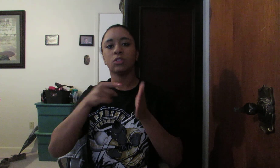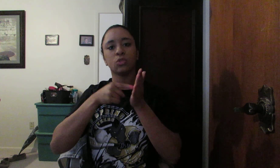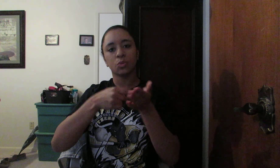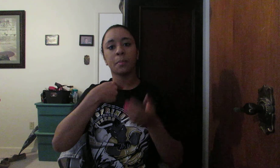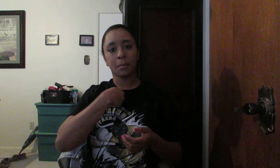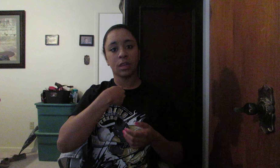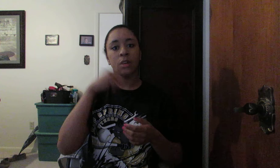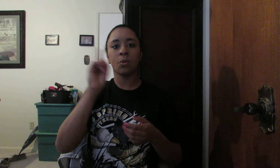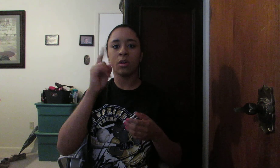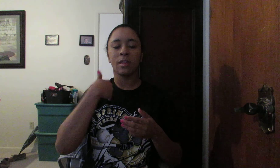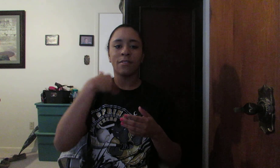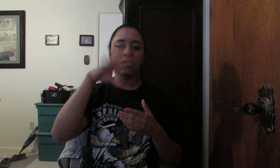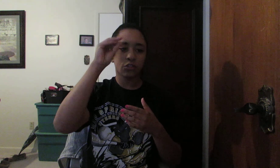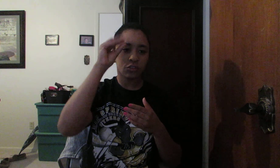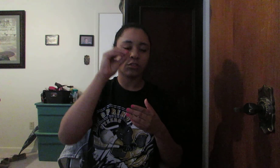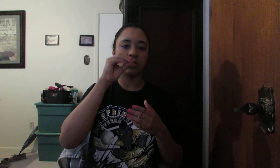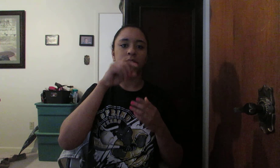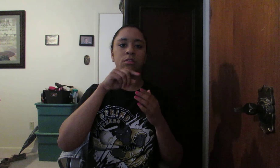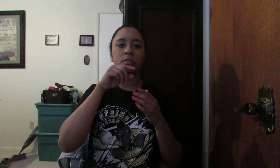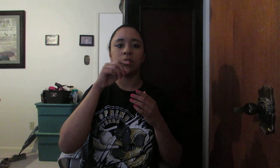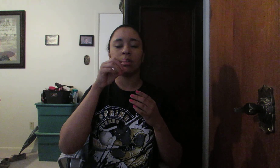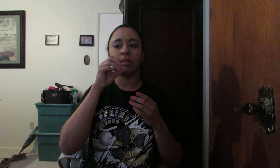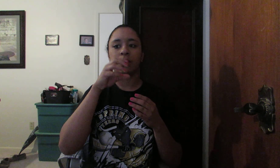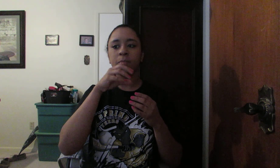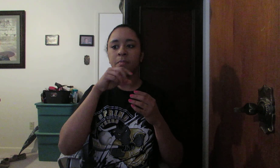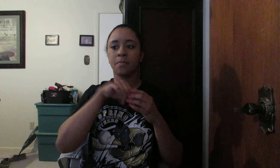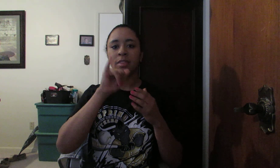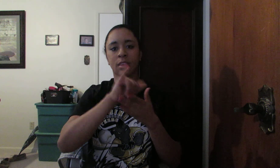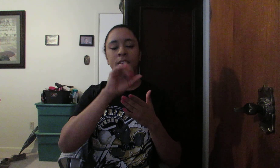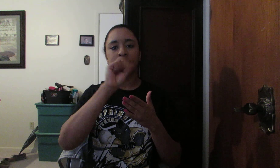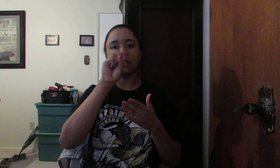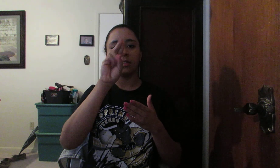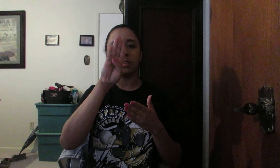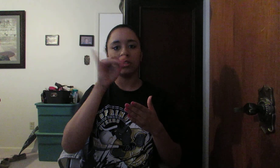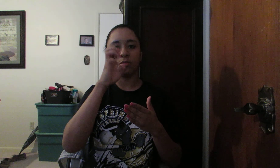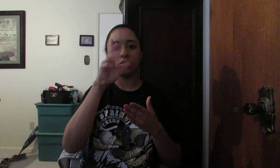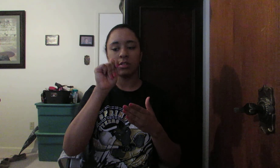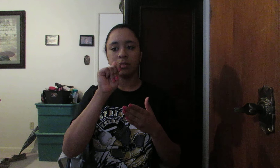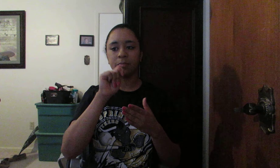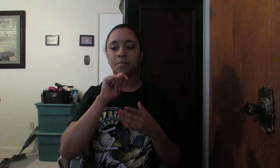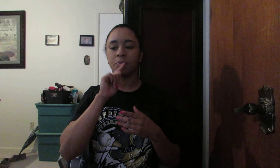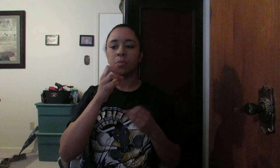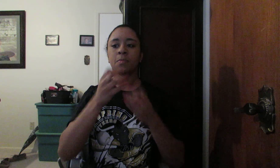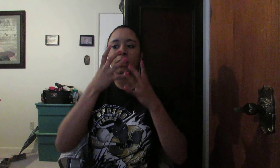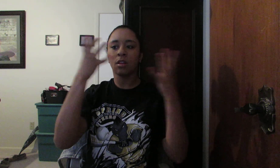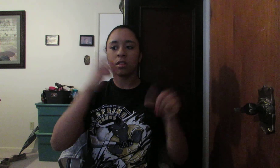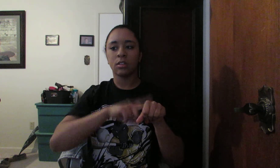have mastered some subject, rather than spend a large amount of time working on some homework problems